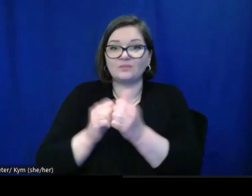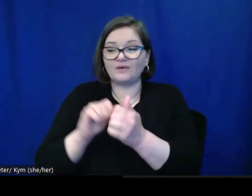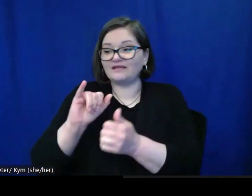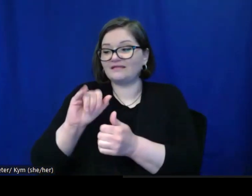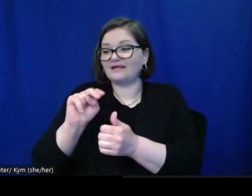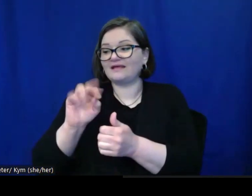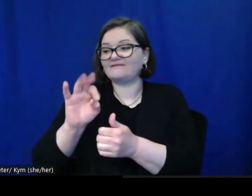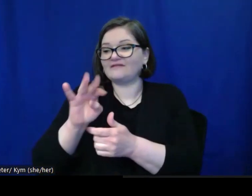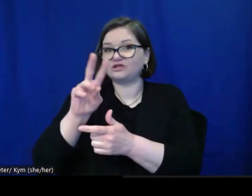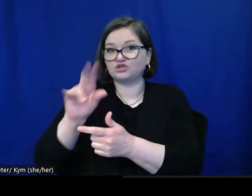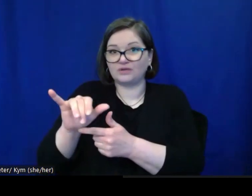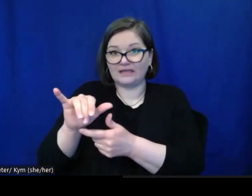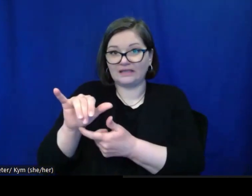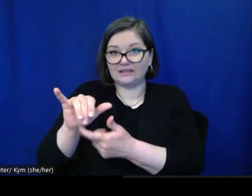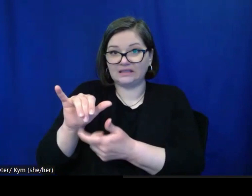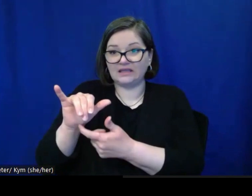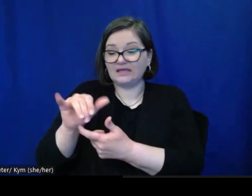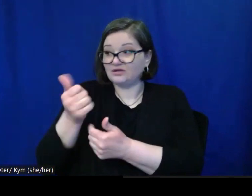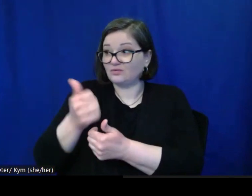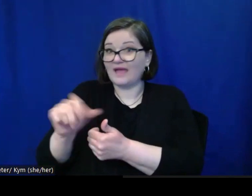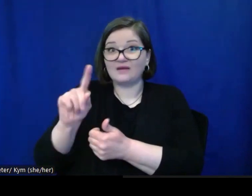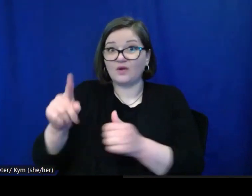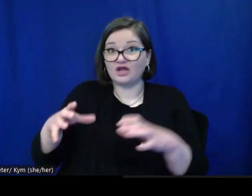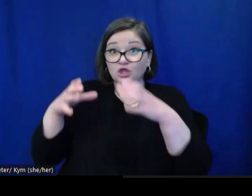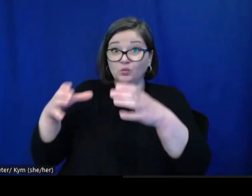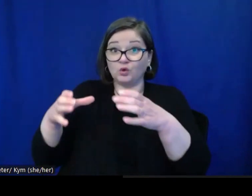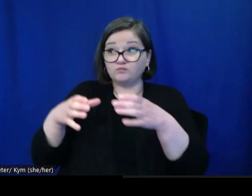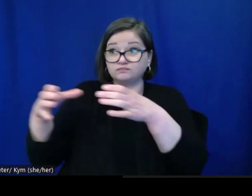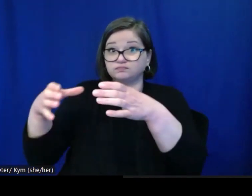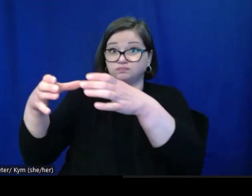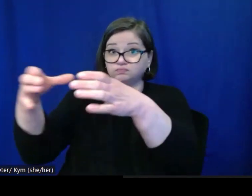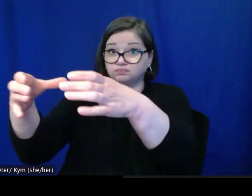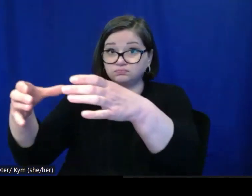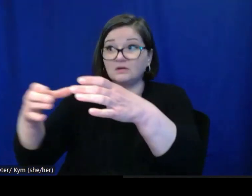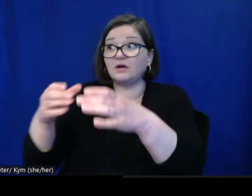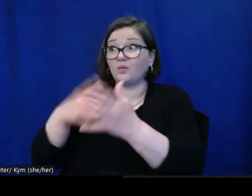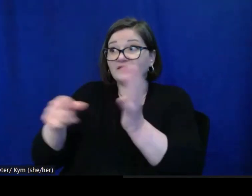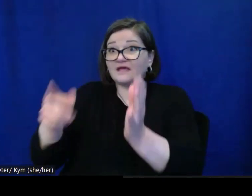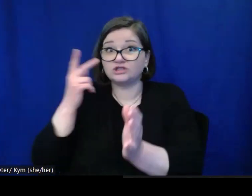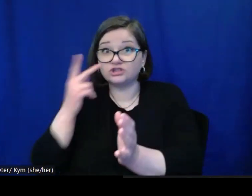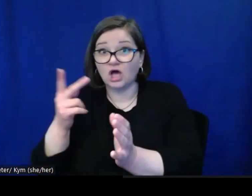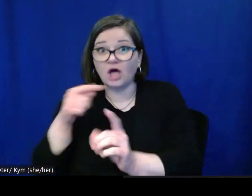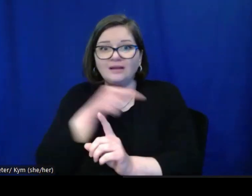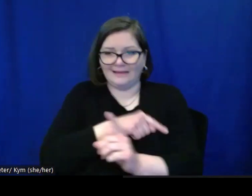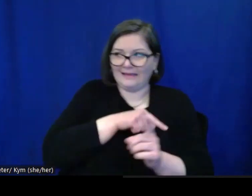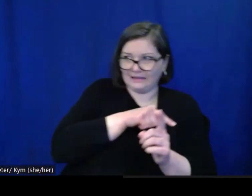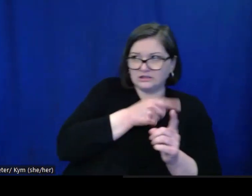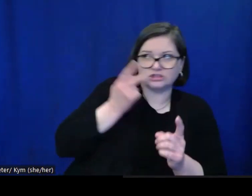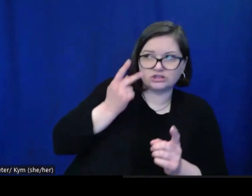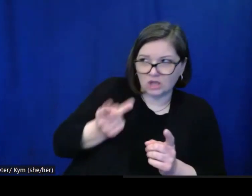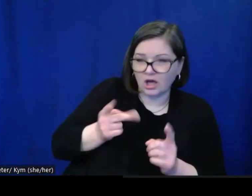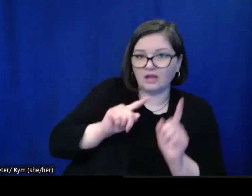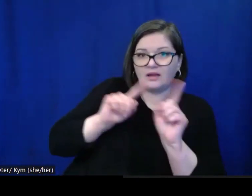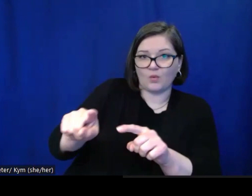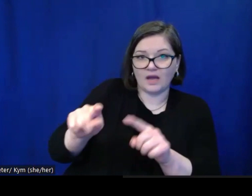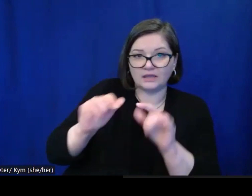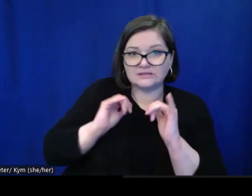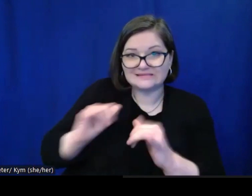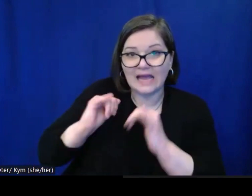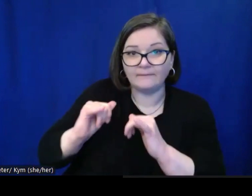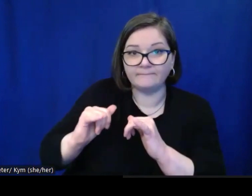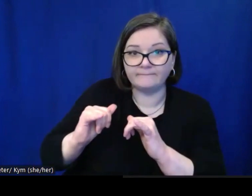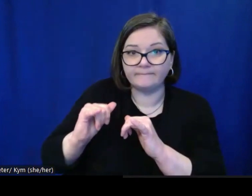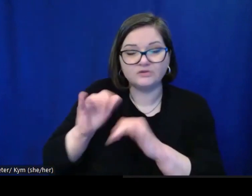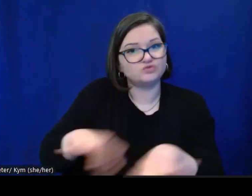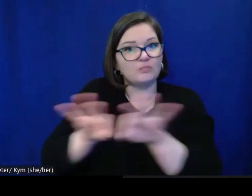okay? Everywhere the infantry went, everything the infantry saw, he saw, okay? So just keep